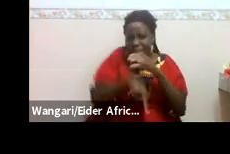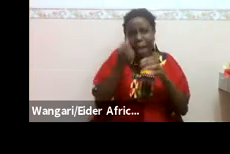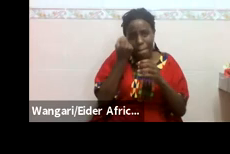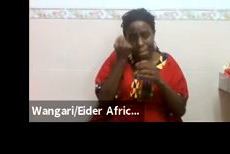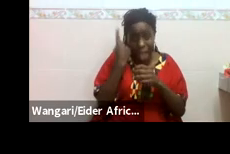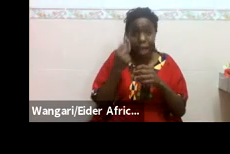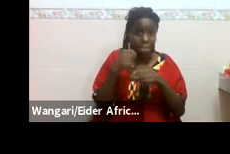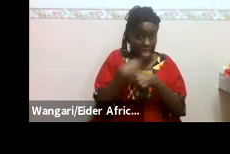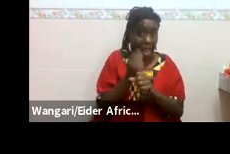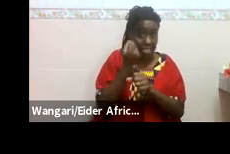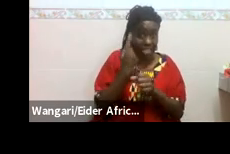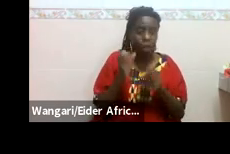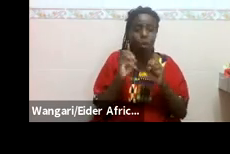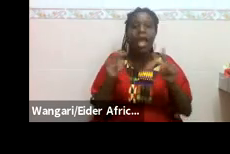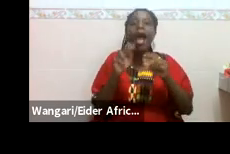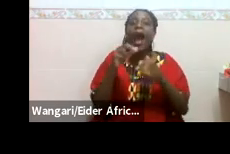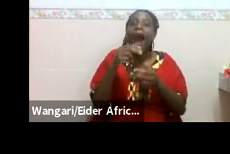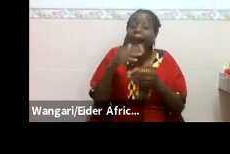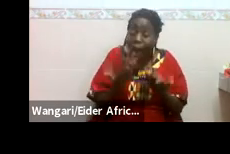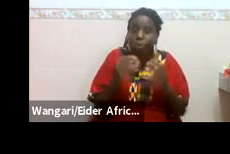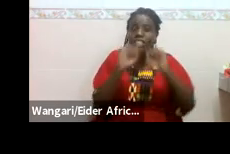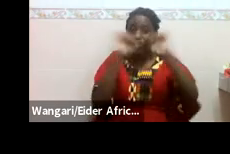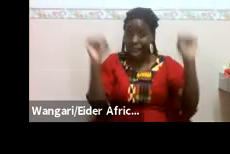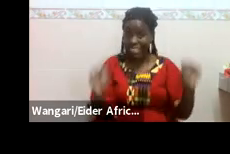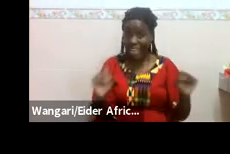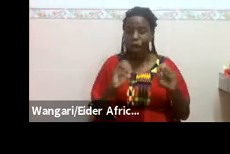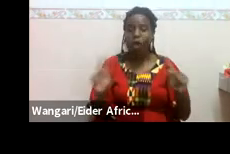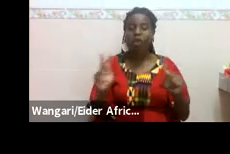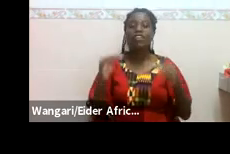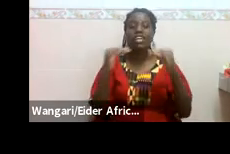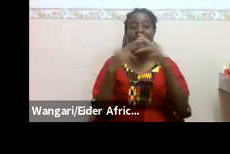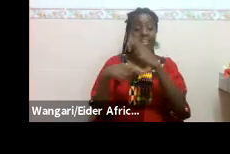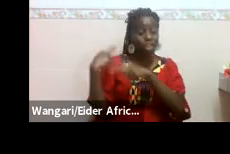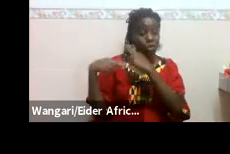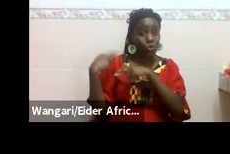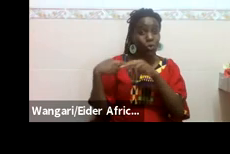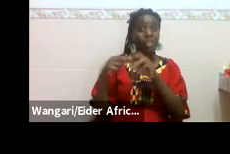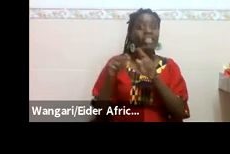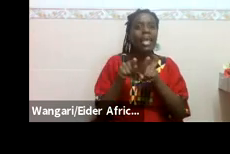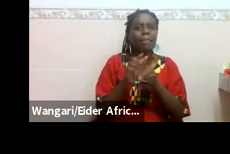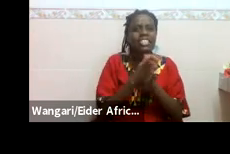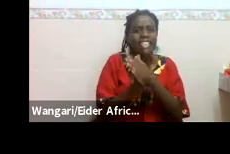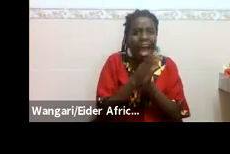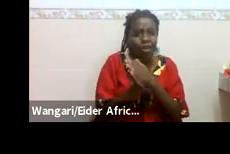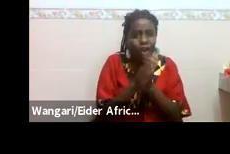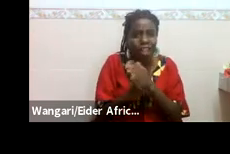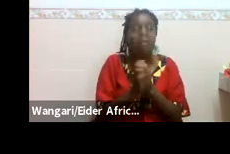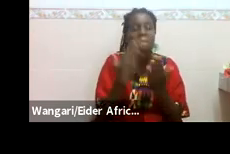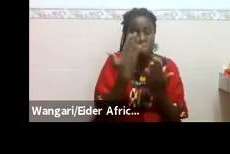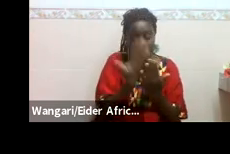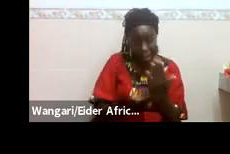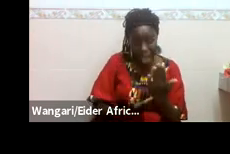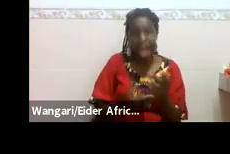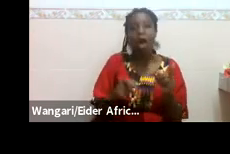the structure of a review, expected review for a journal, but also for preprint reviews is, which is you